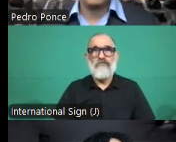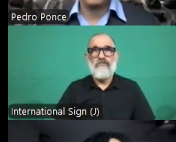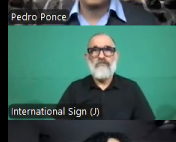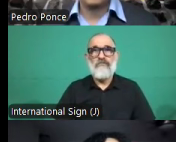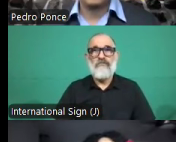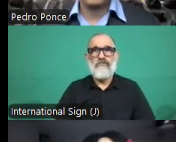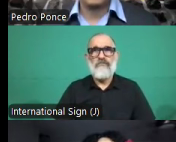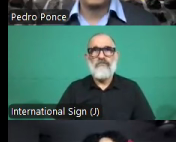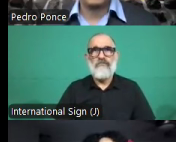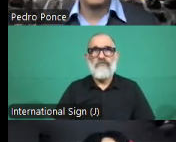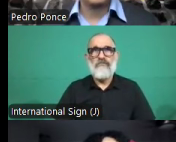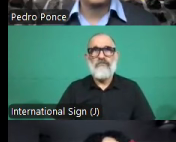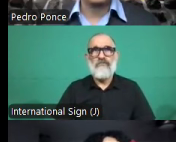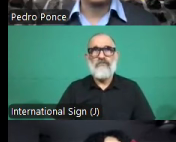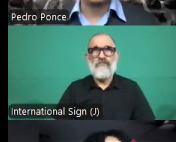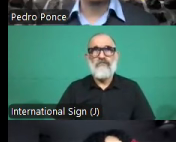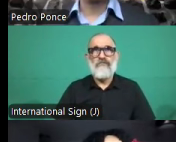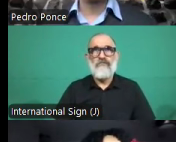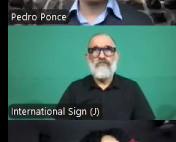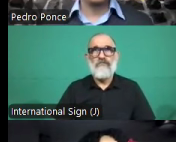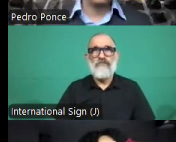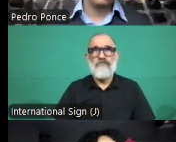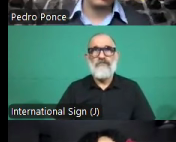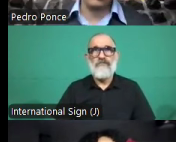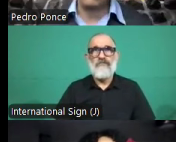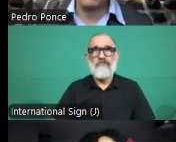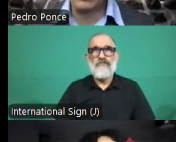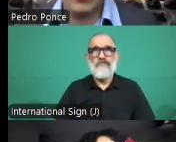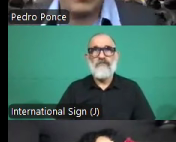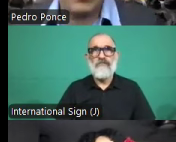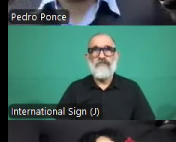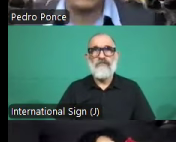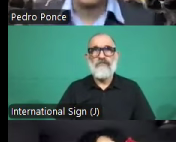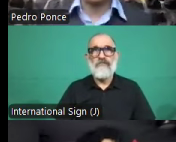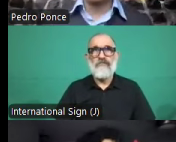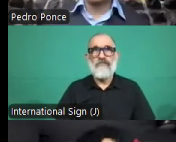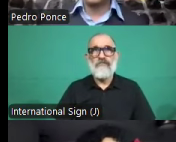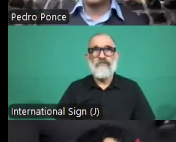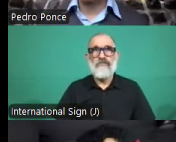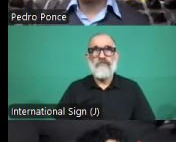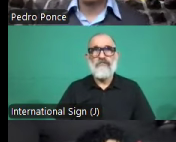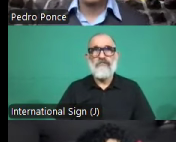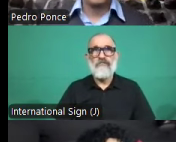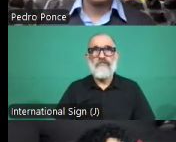stop sharing screen? Yes, please. Okay. Thank you. Thank you, Sebastian.